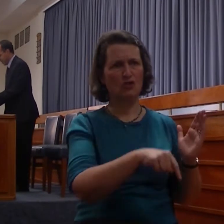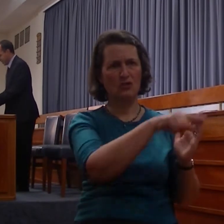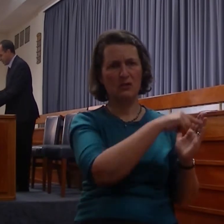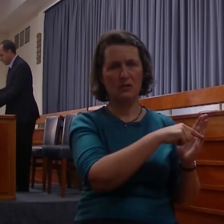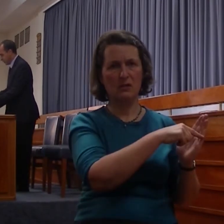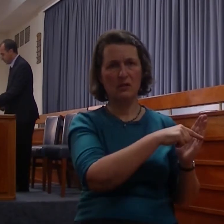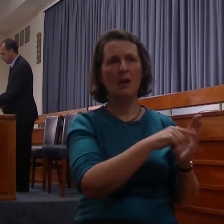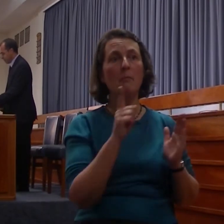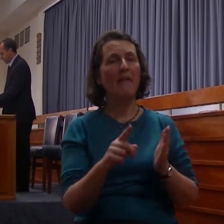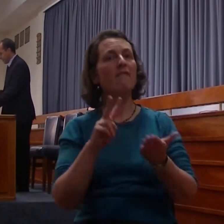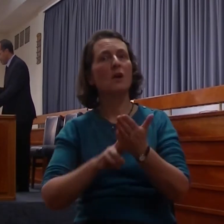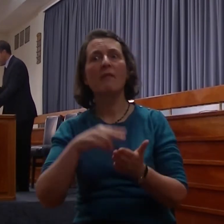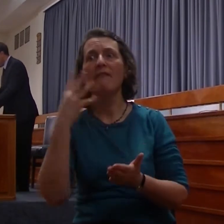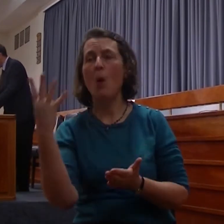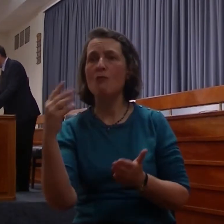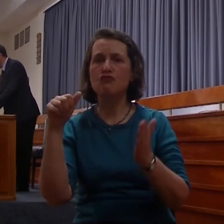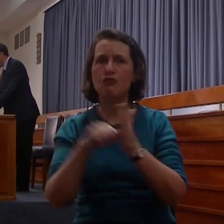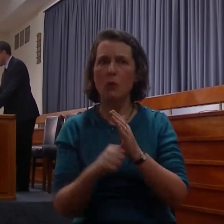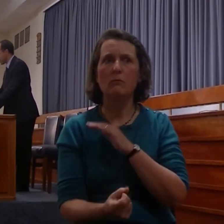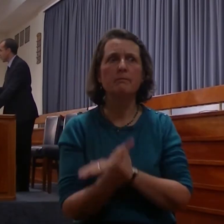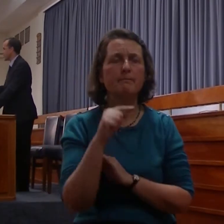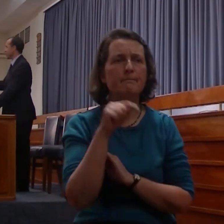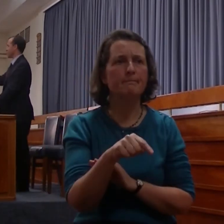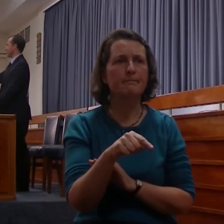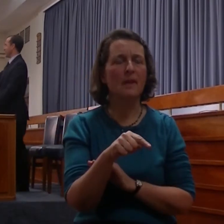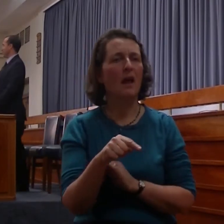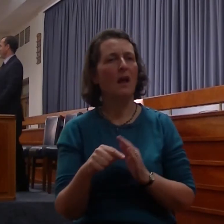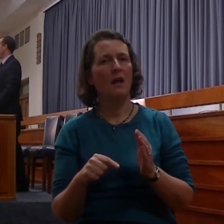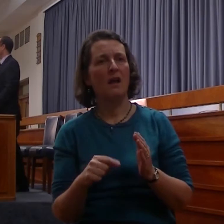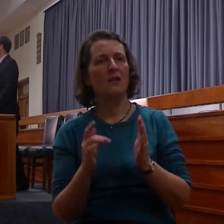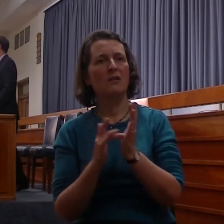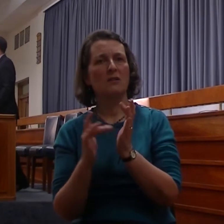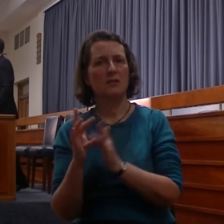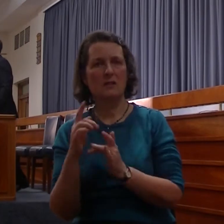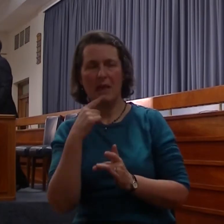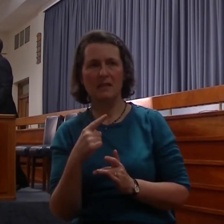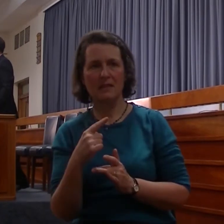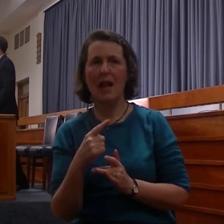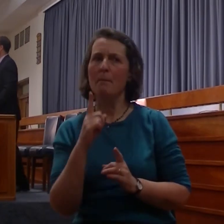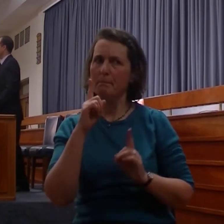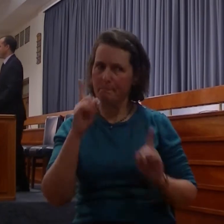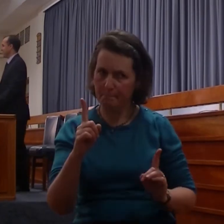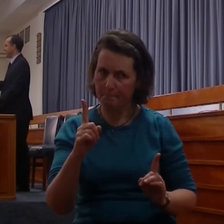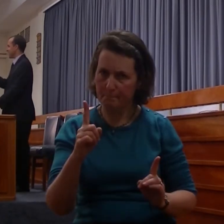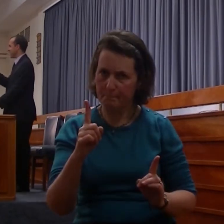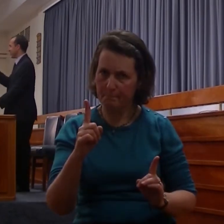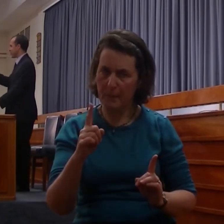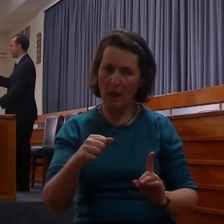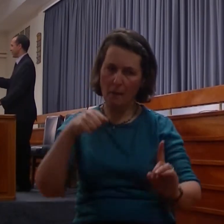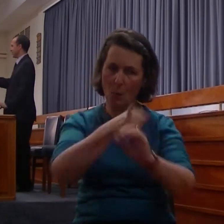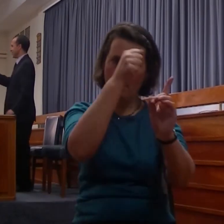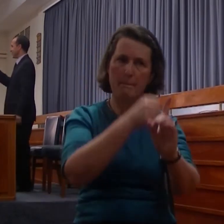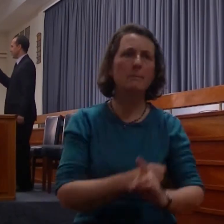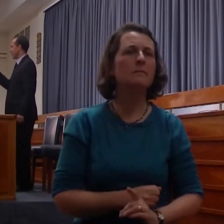near the church of Ephesus at all. But look, there is a problem. In verse 4,